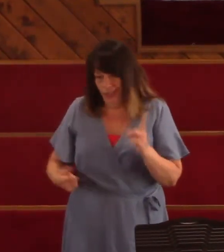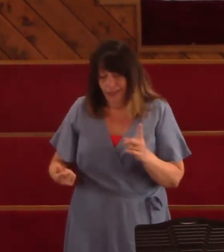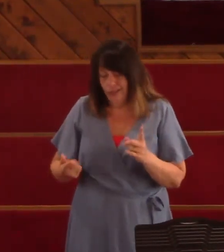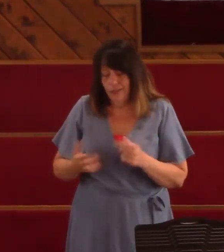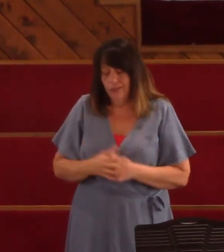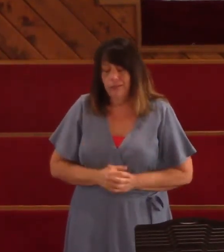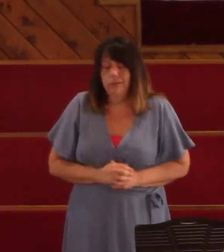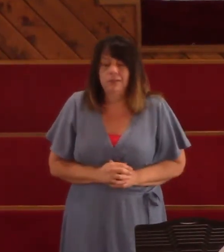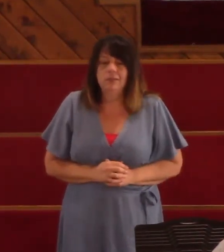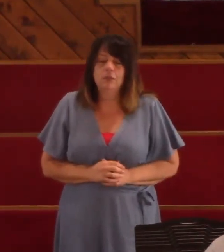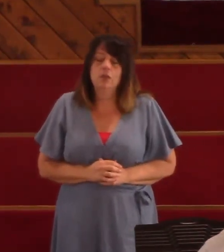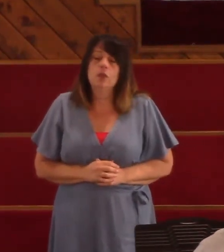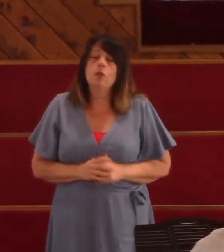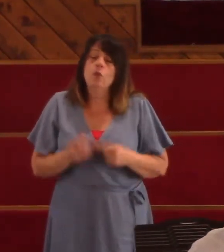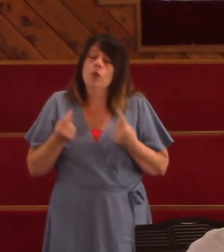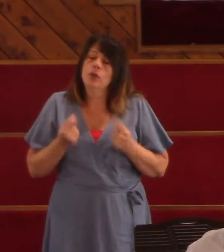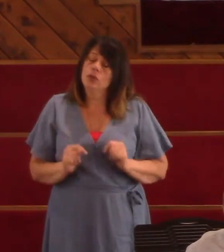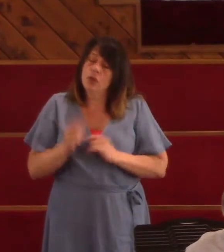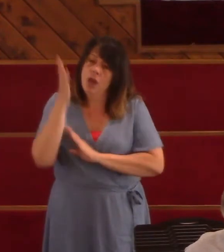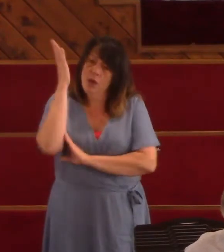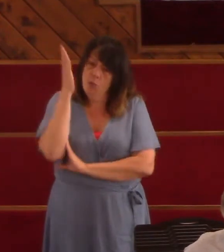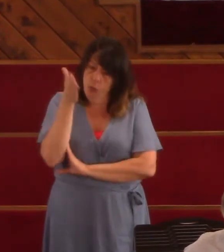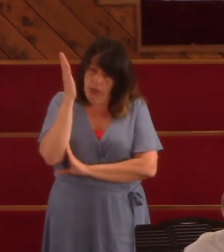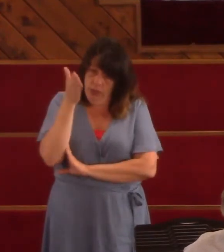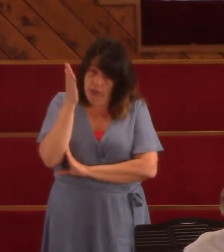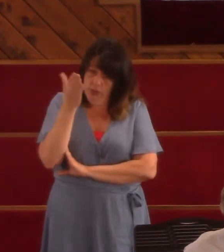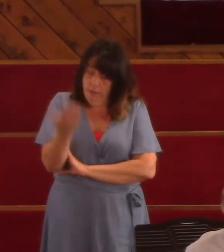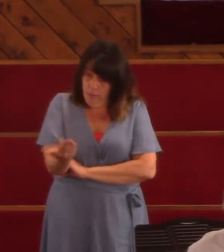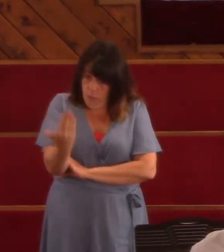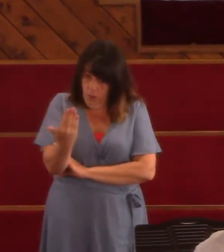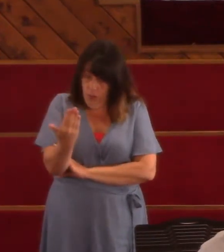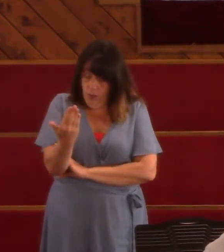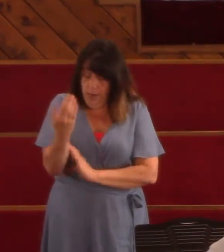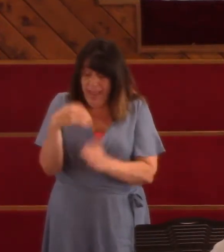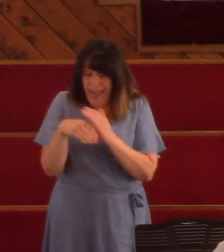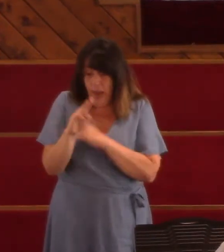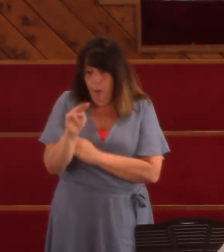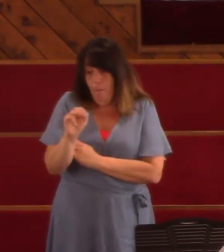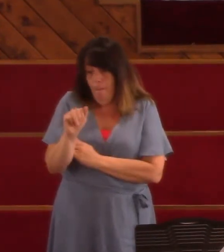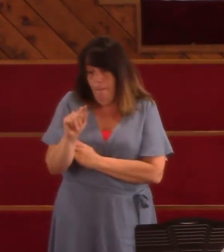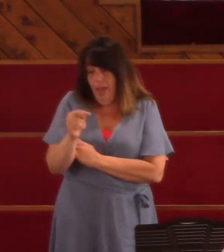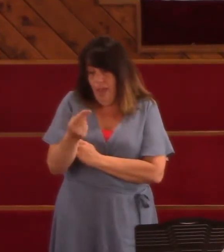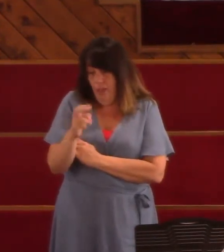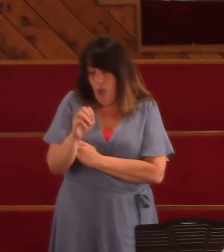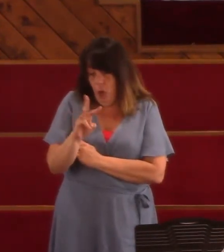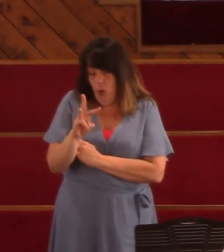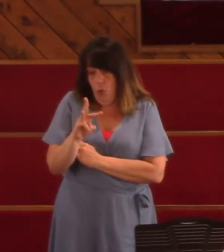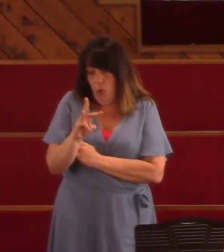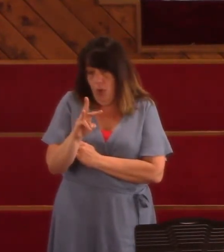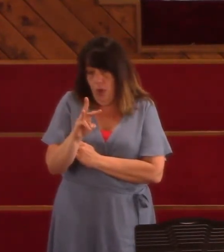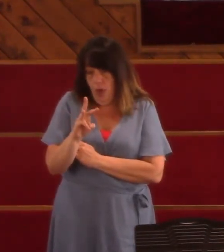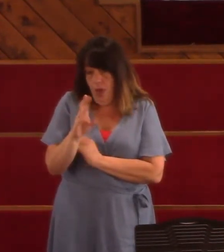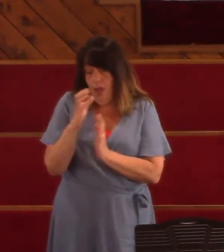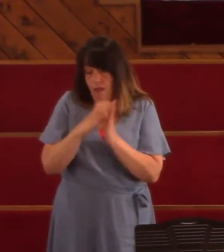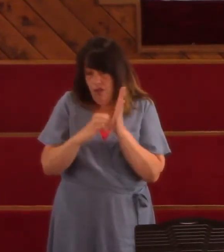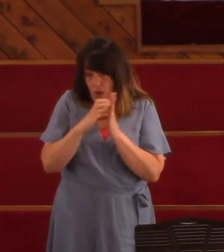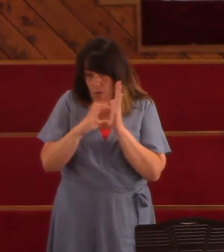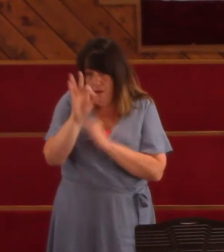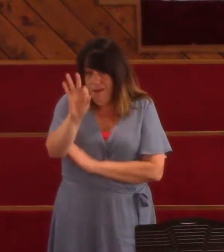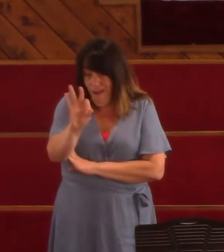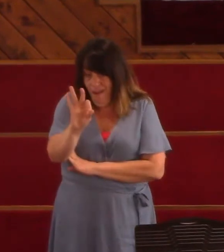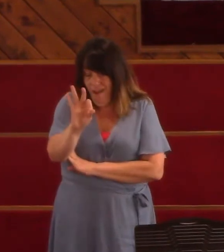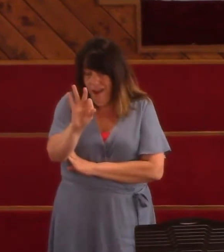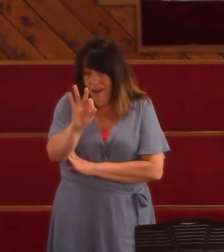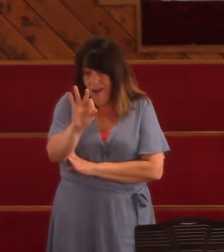going to try to preach what God's given unto us this morning. In Matthew chapter 9,